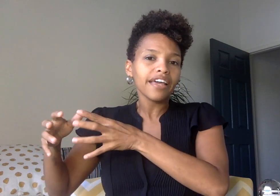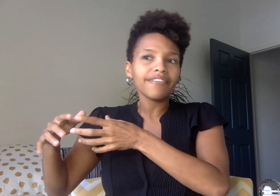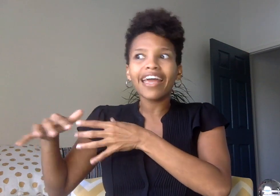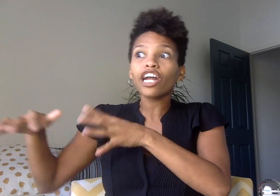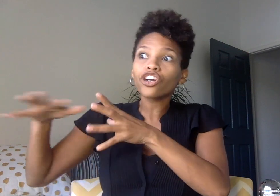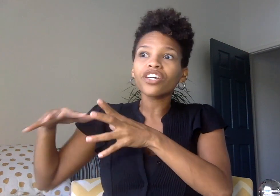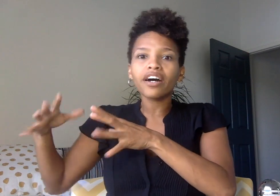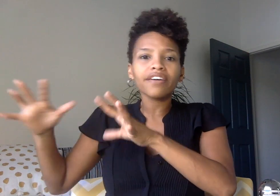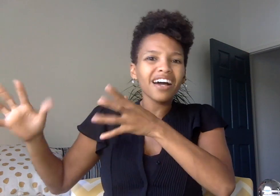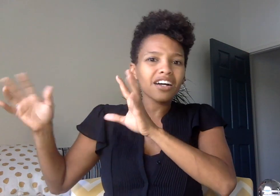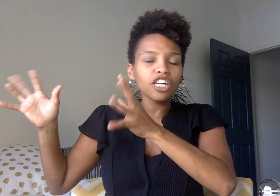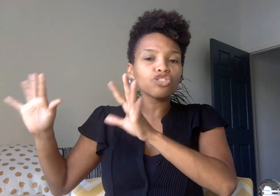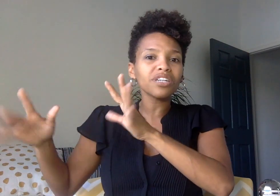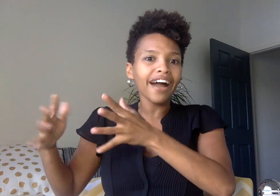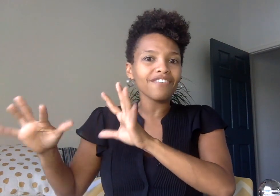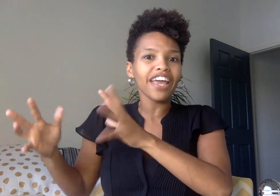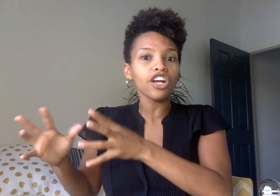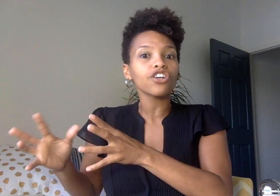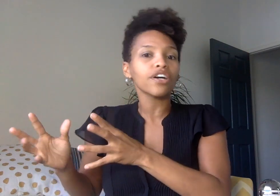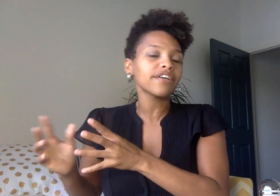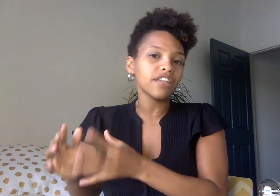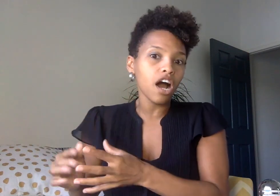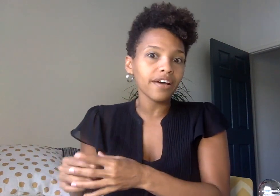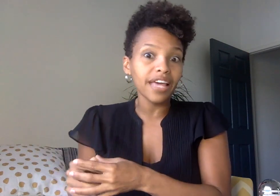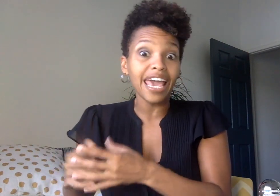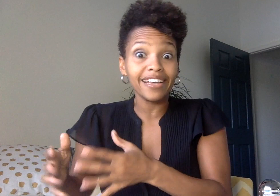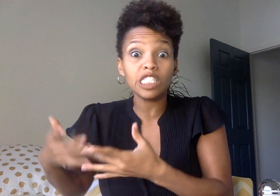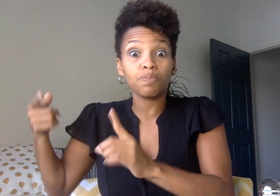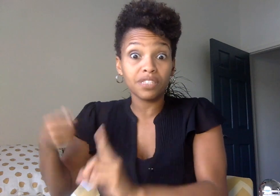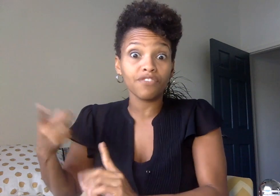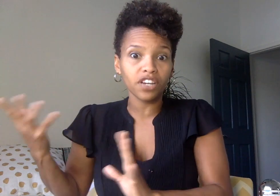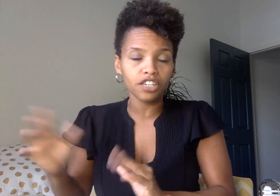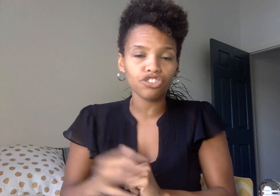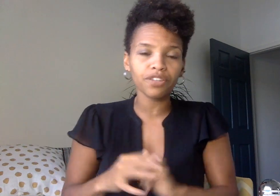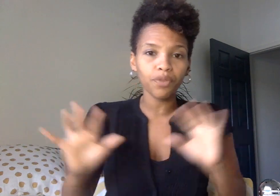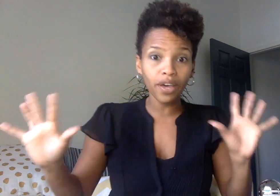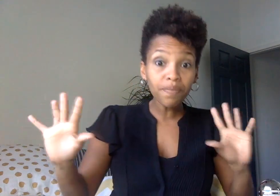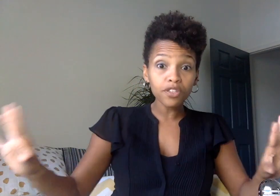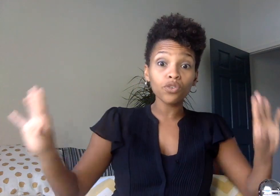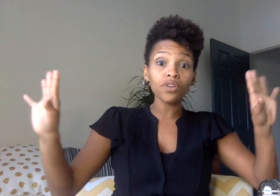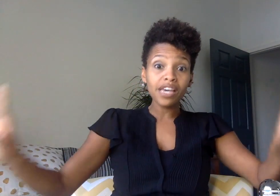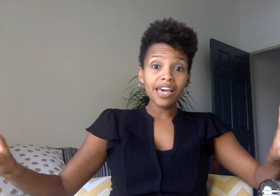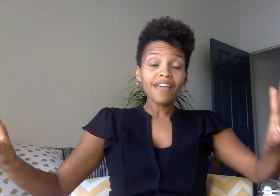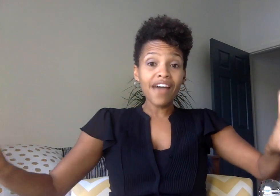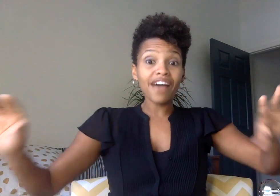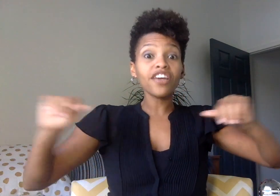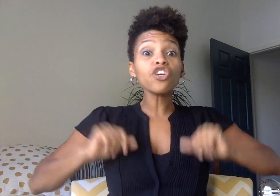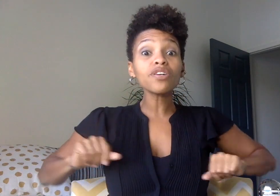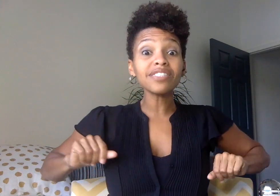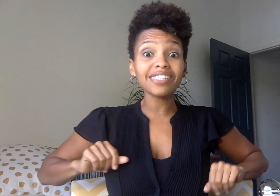the area, a country kind of area, not a specific country. Okay, so that then you can